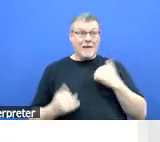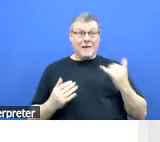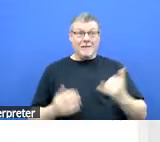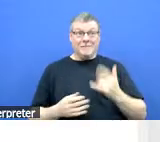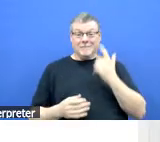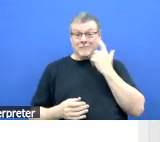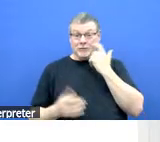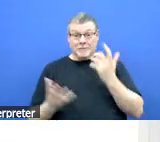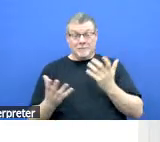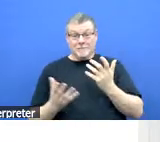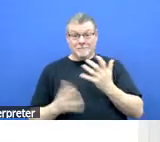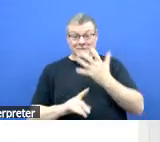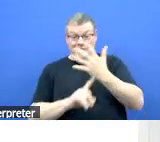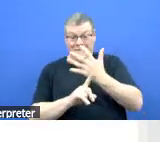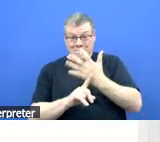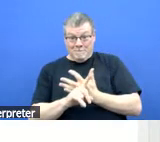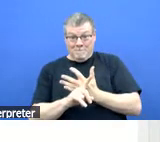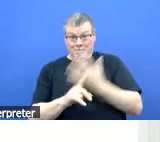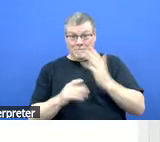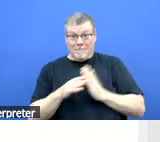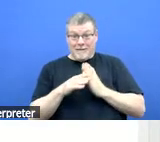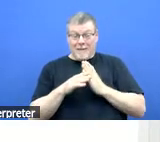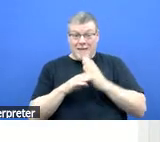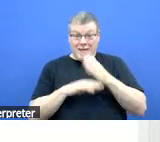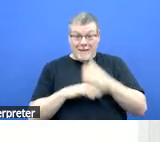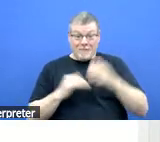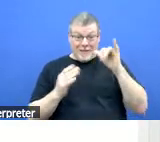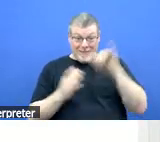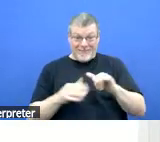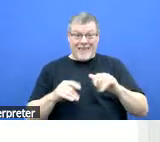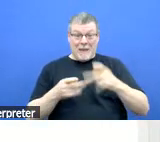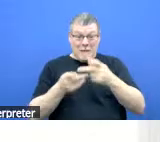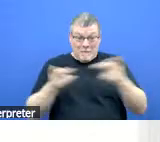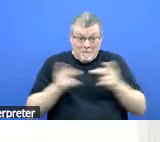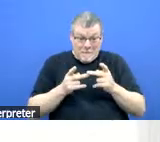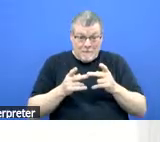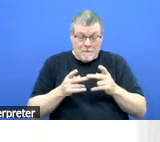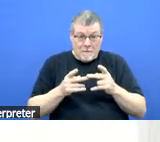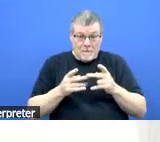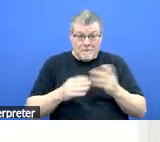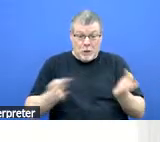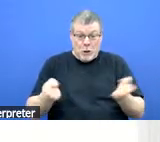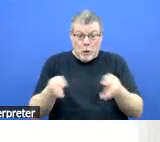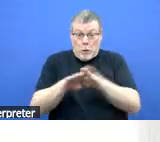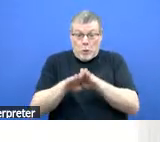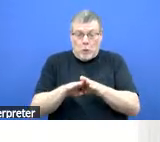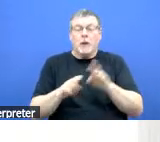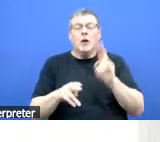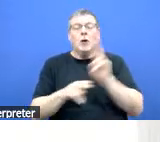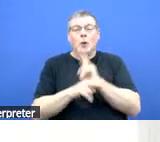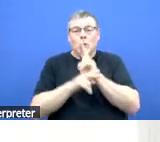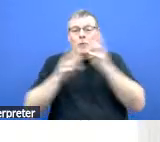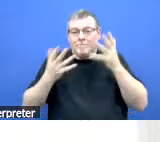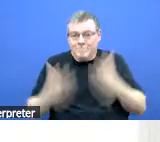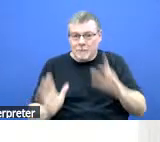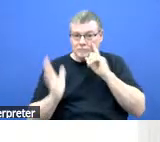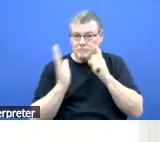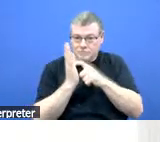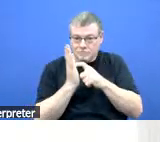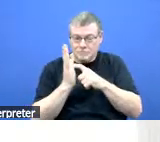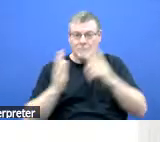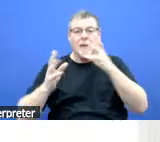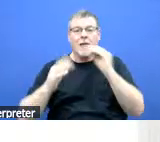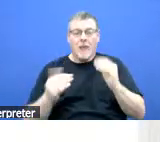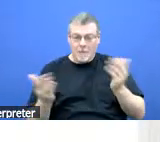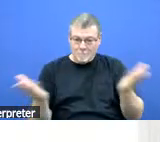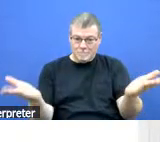just 5 months after that space went dormant, to the fact that users have been identified and have been brought